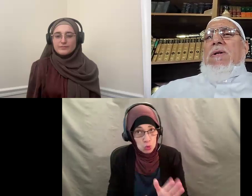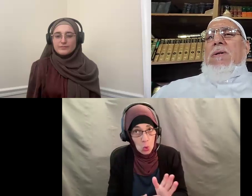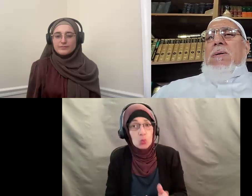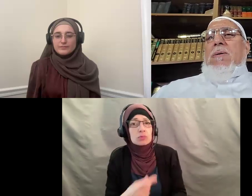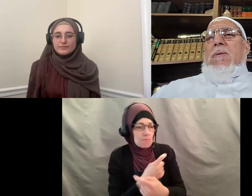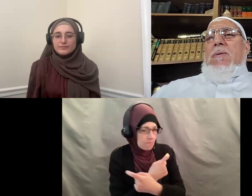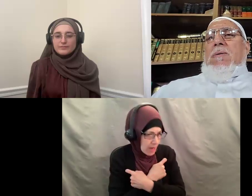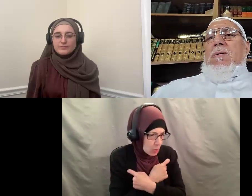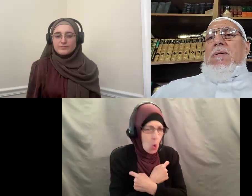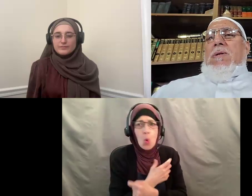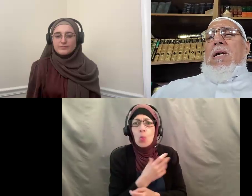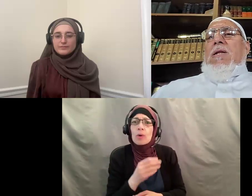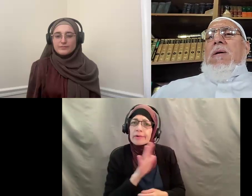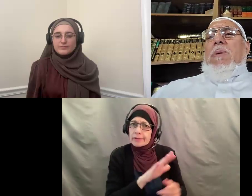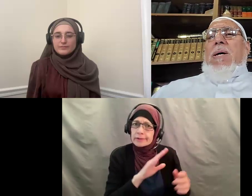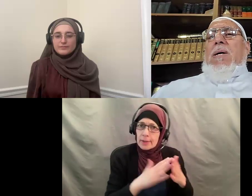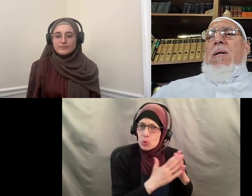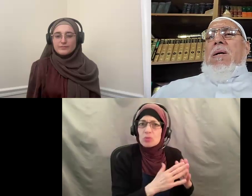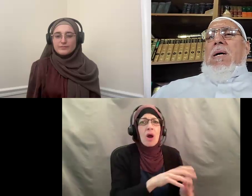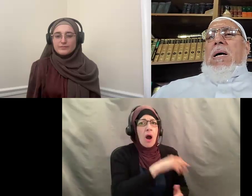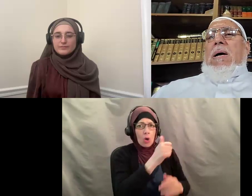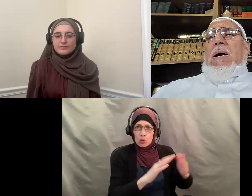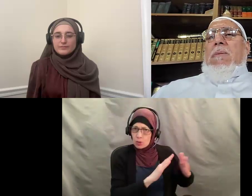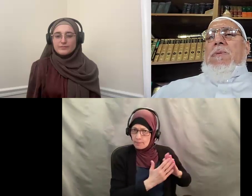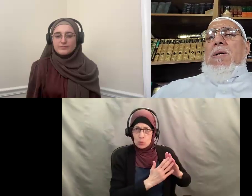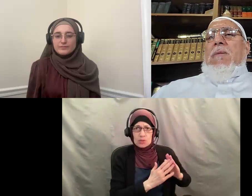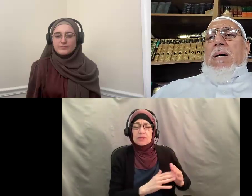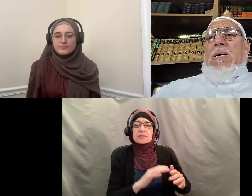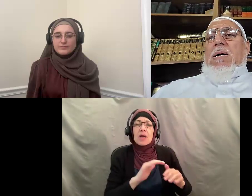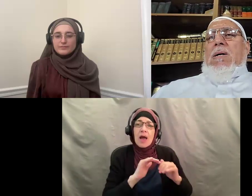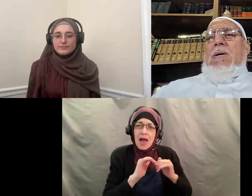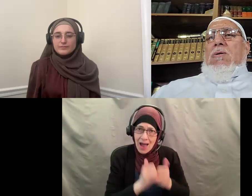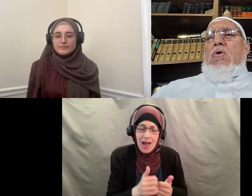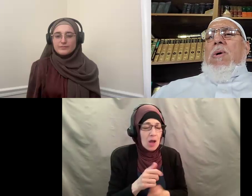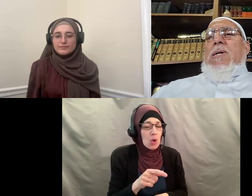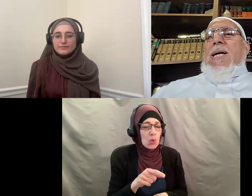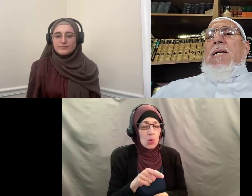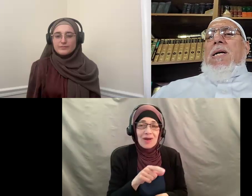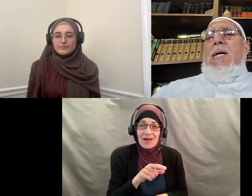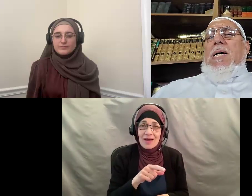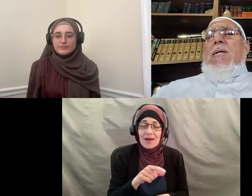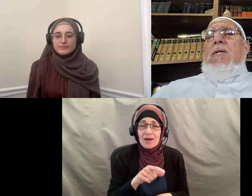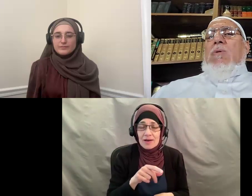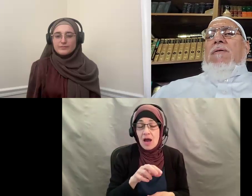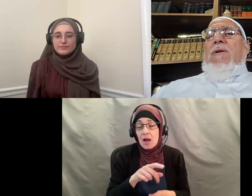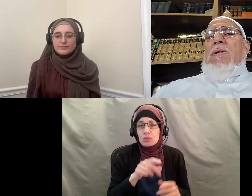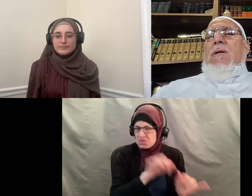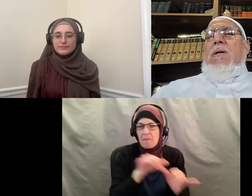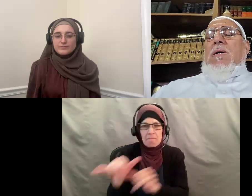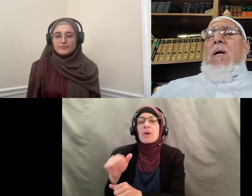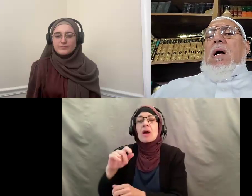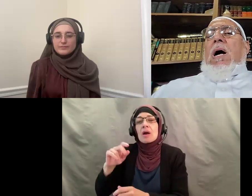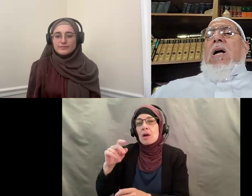the Prophet, telling the pagan Arabs in Mecca who were standing against the